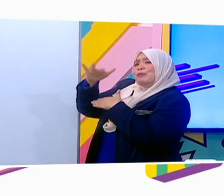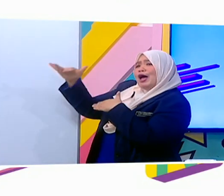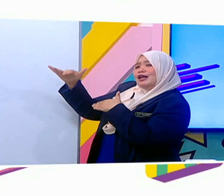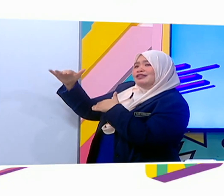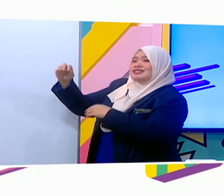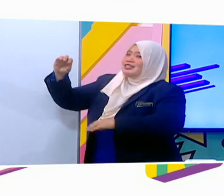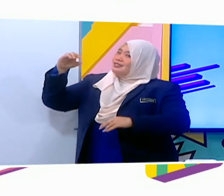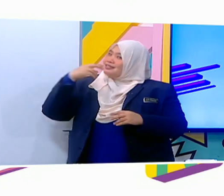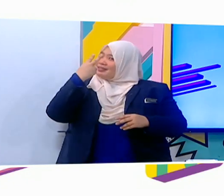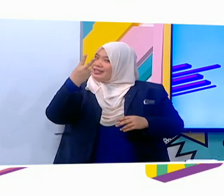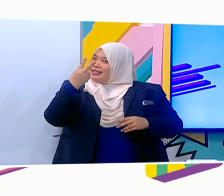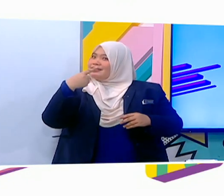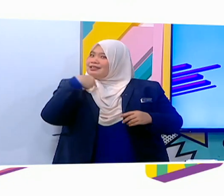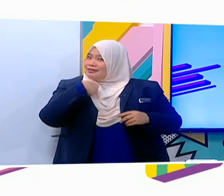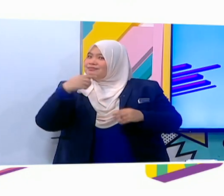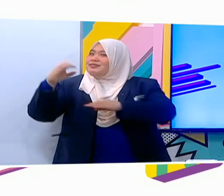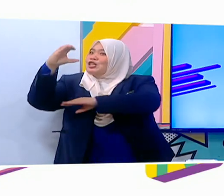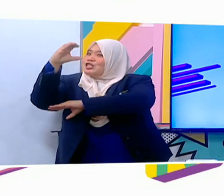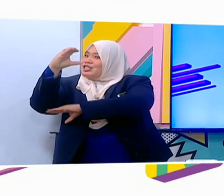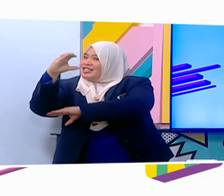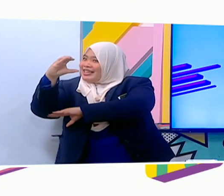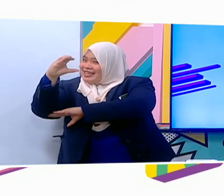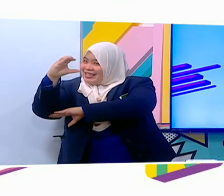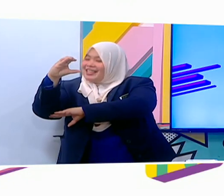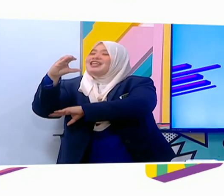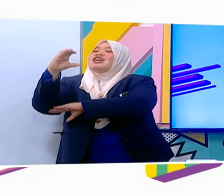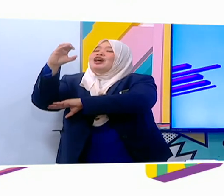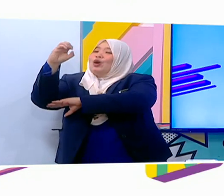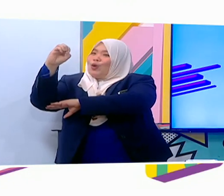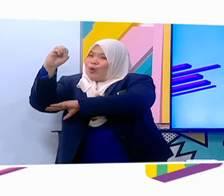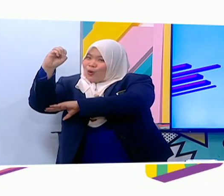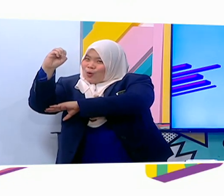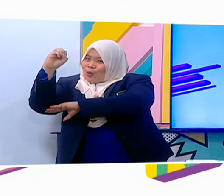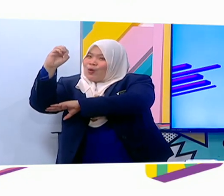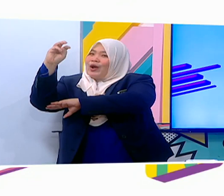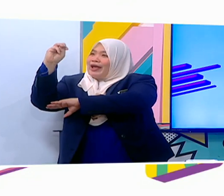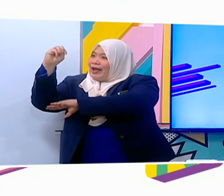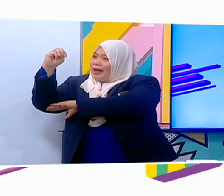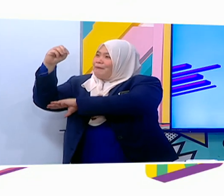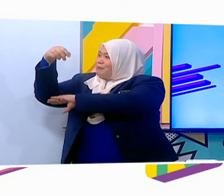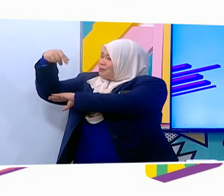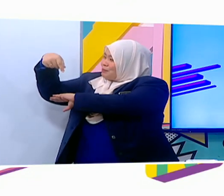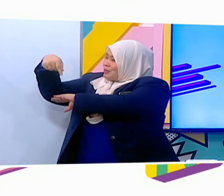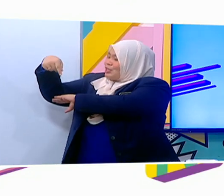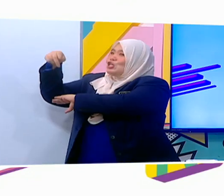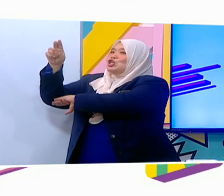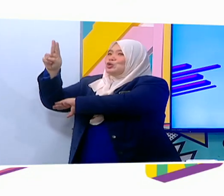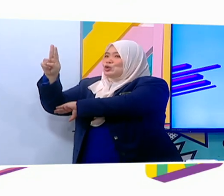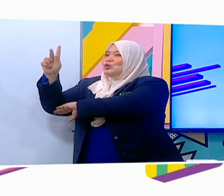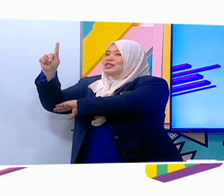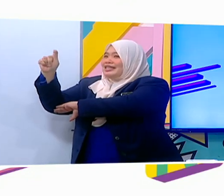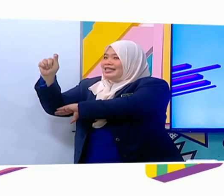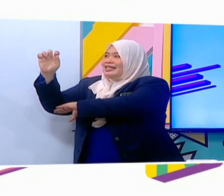to spell? C here. C O M P